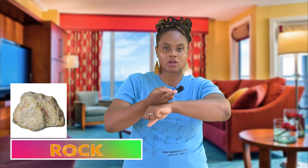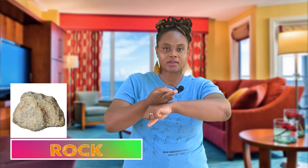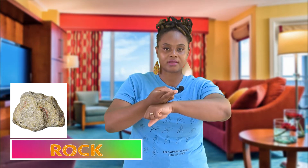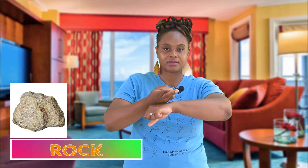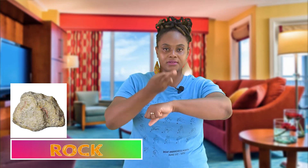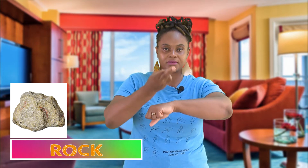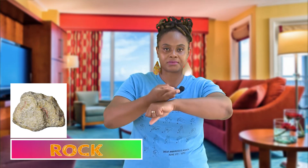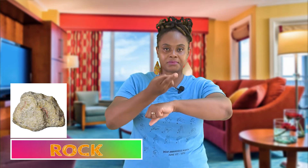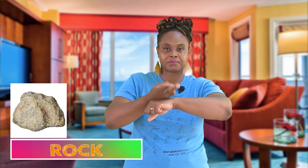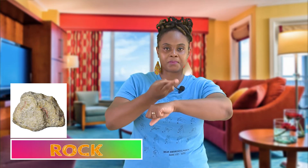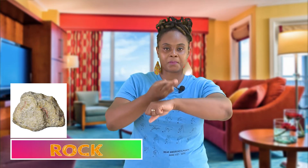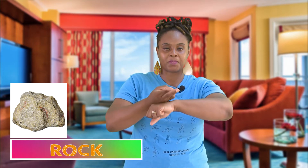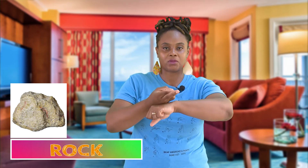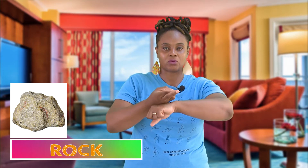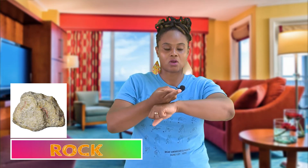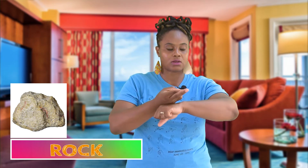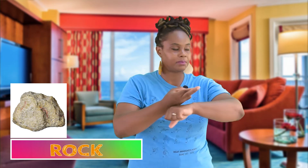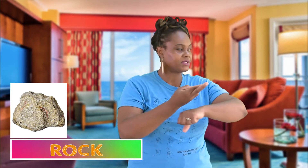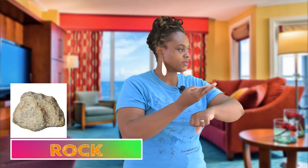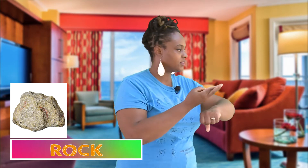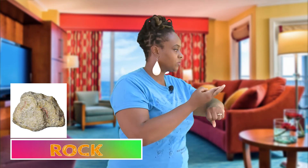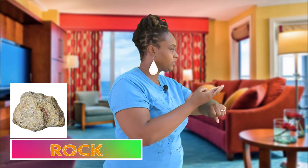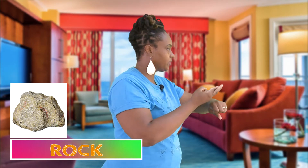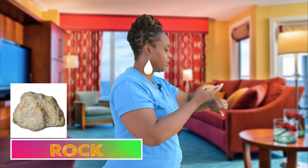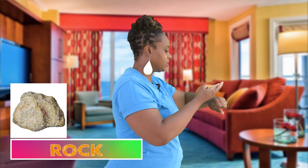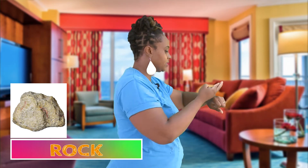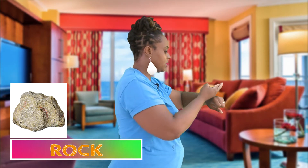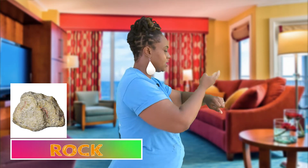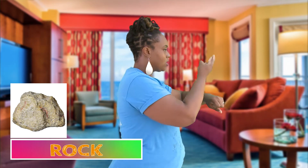rock. Rock. Let me turn this way so you can see.